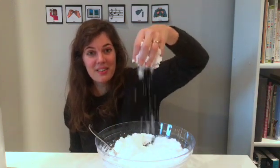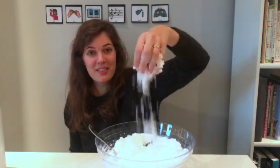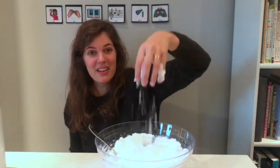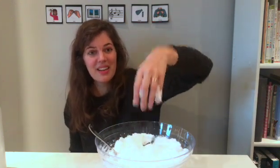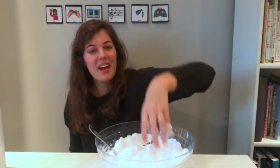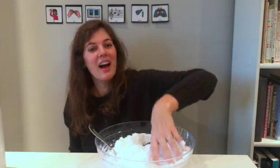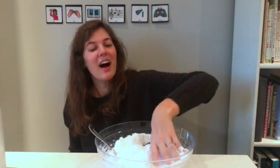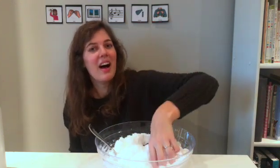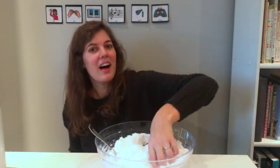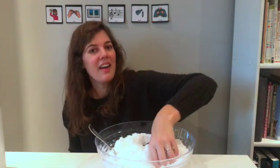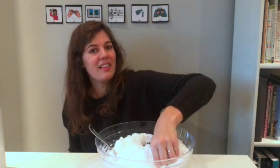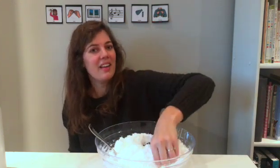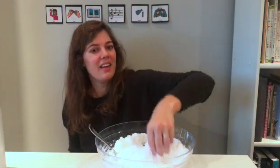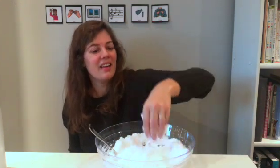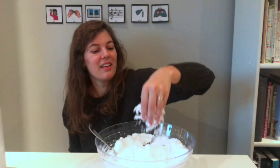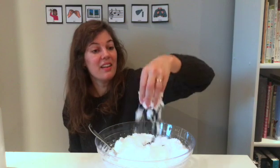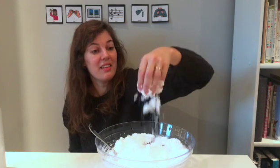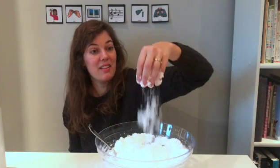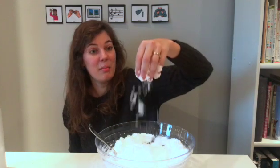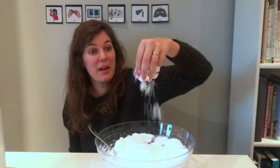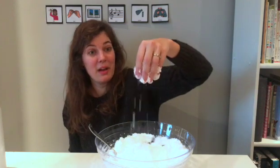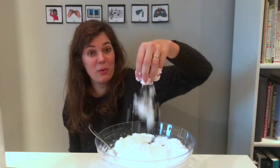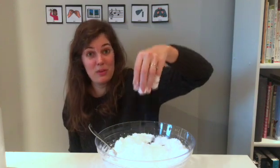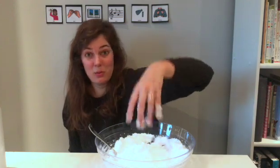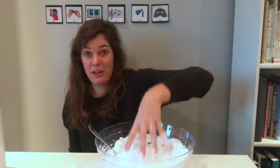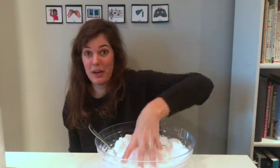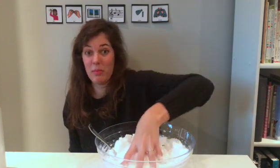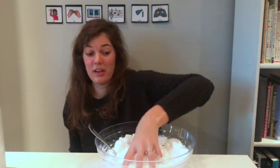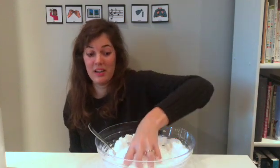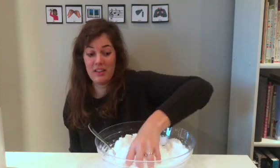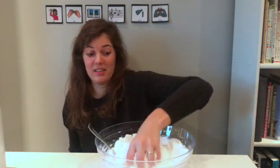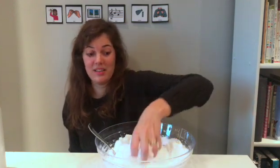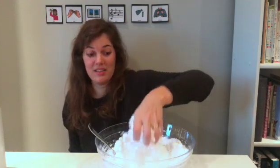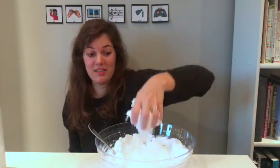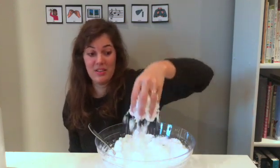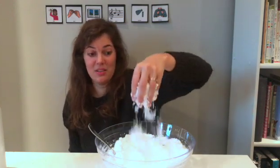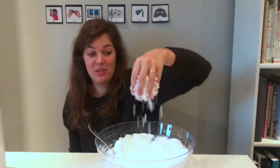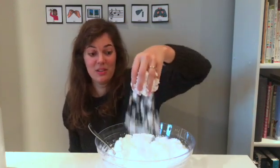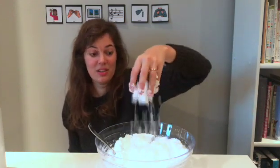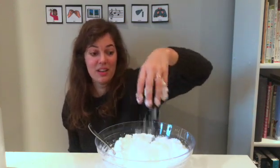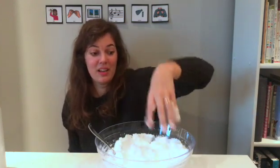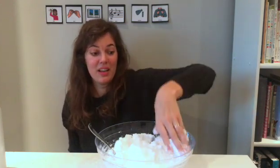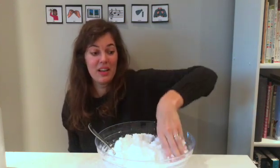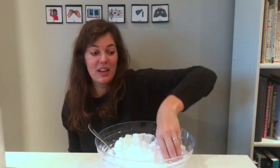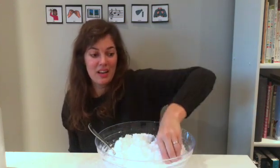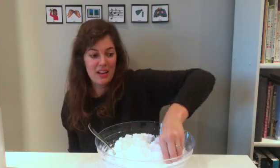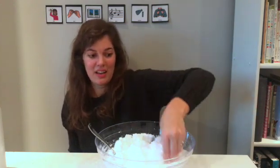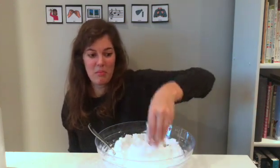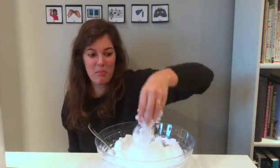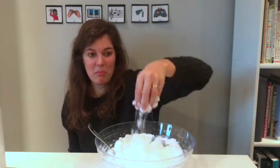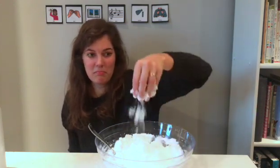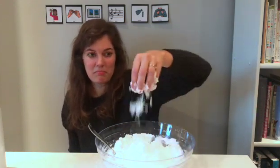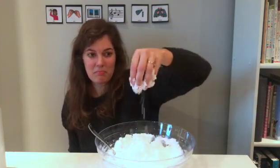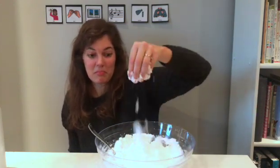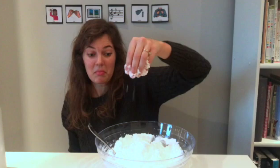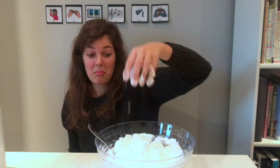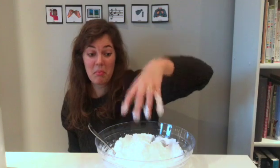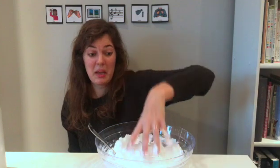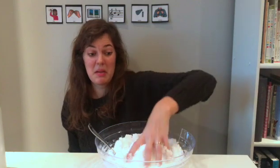Snowing. I think that the penguins would like playing in this snow too. And maybe we